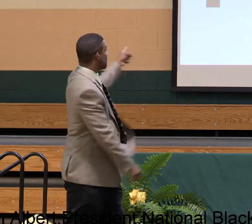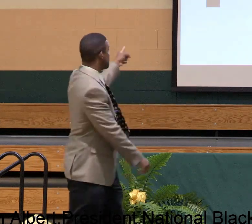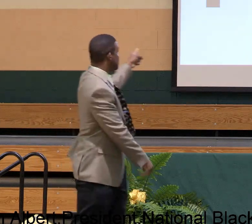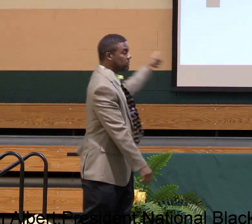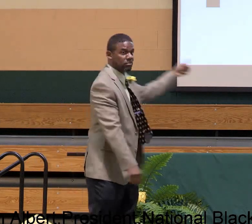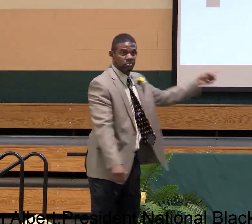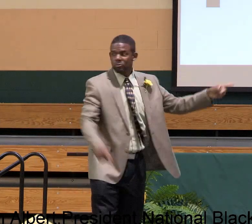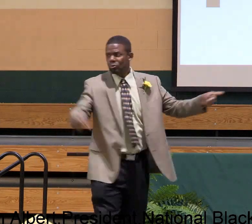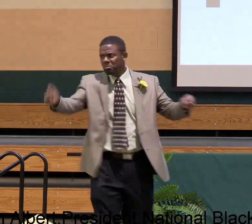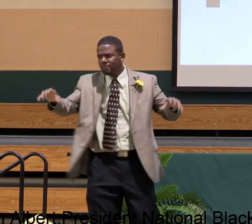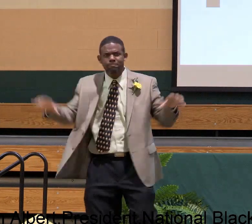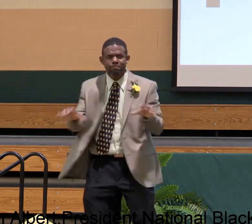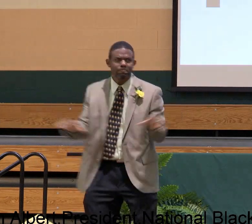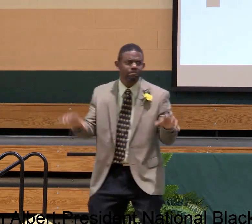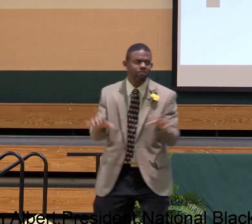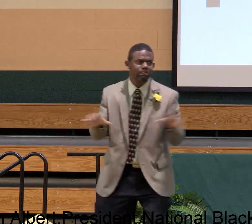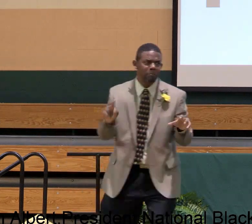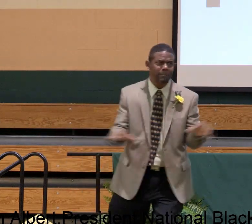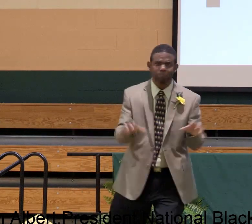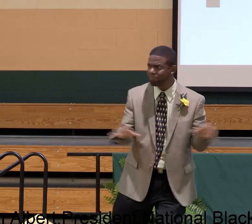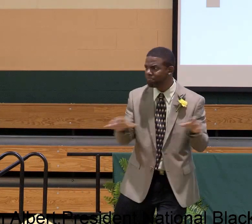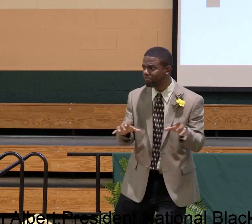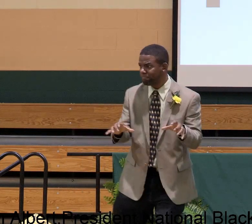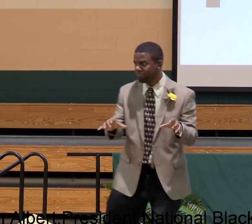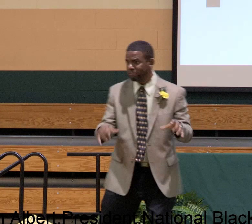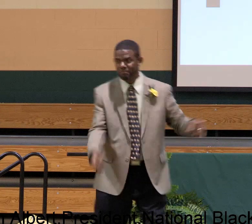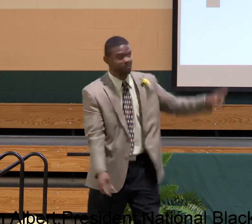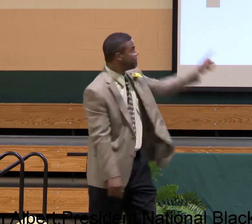right? You must perform deeds.